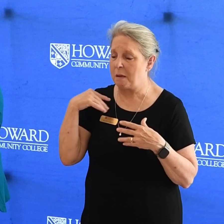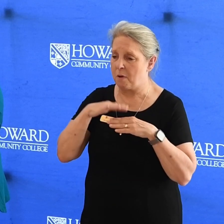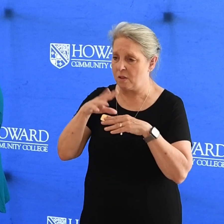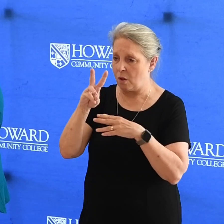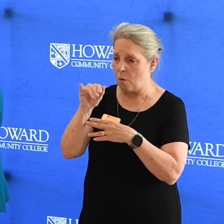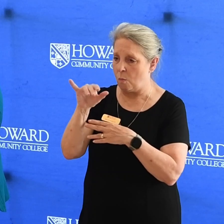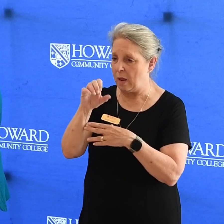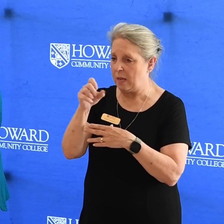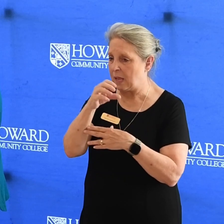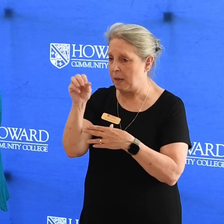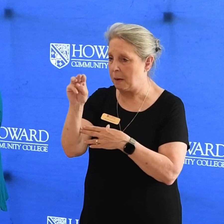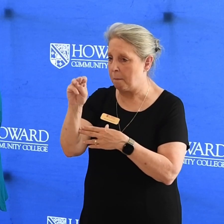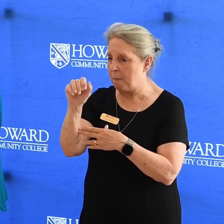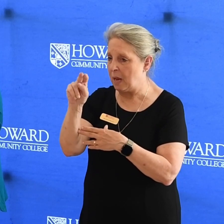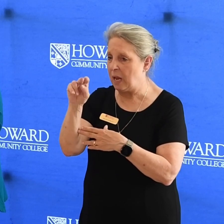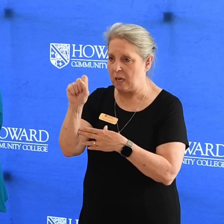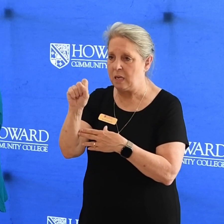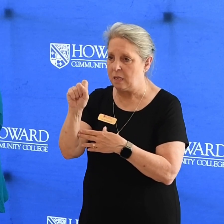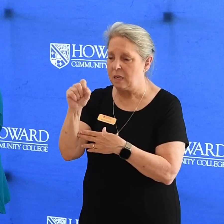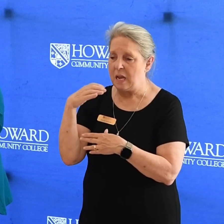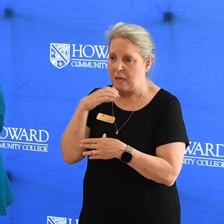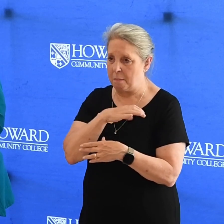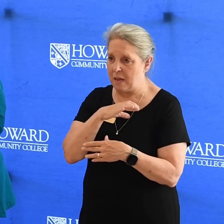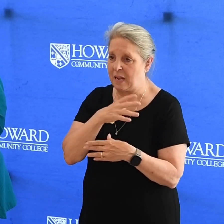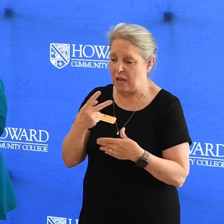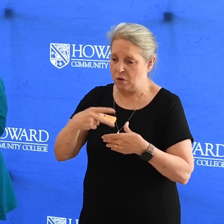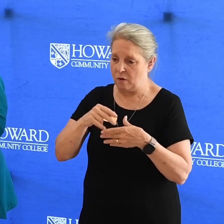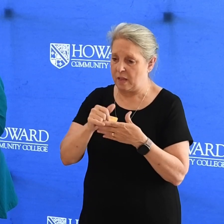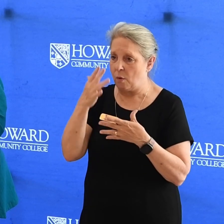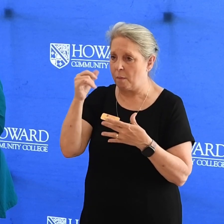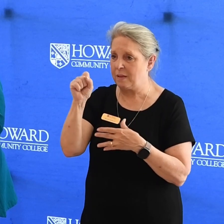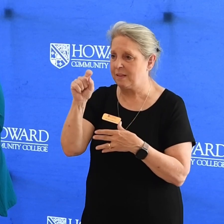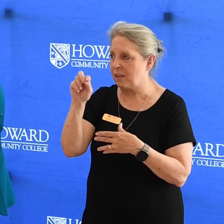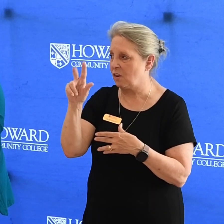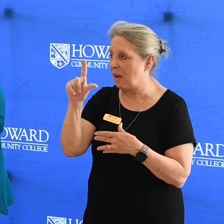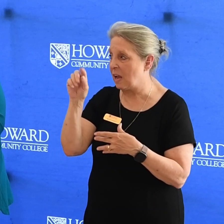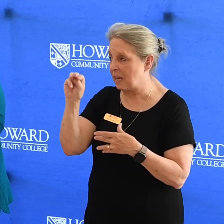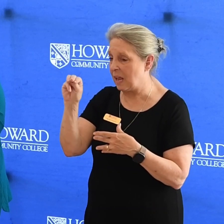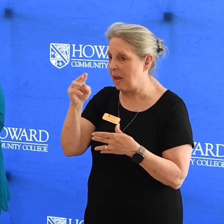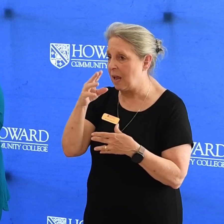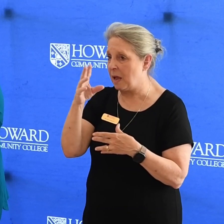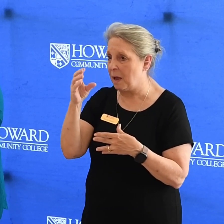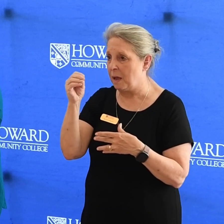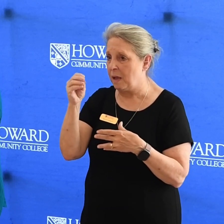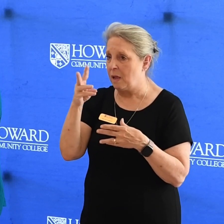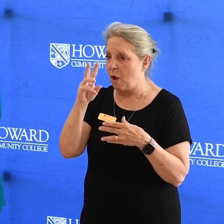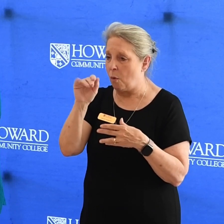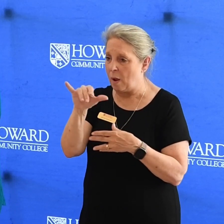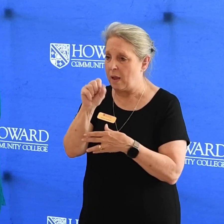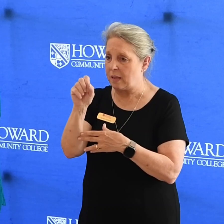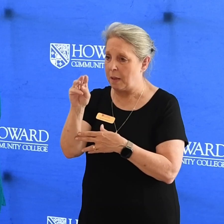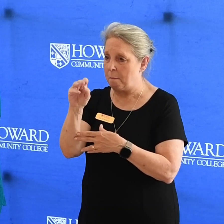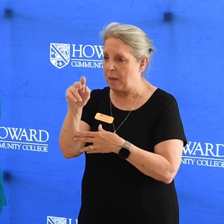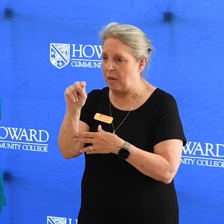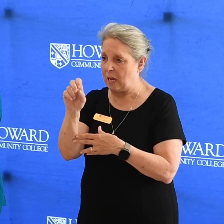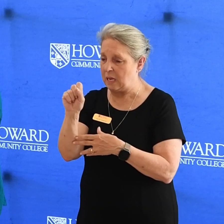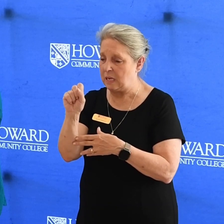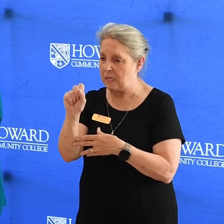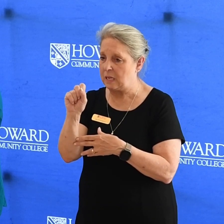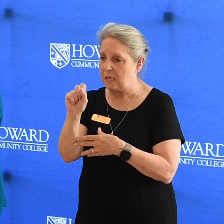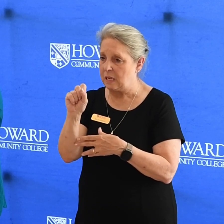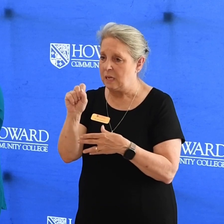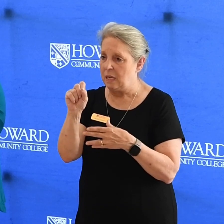Committee. And I raise that because, as Senator Lamb mentioned, on the House side, the Ways and Means Committee deals with